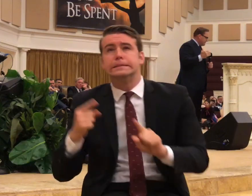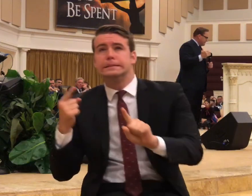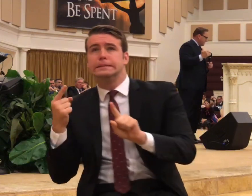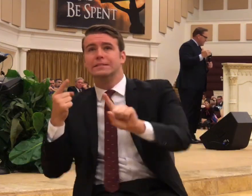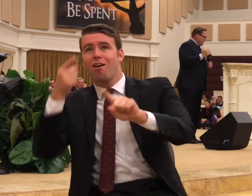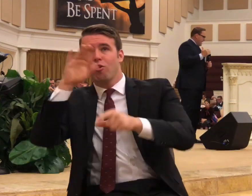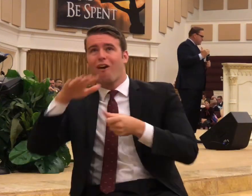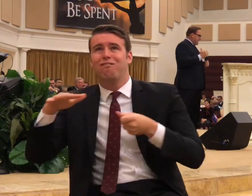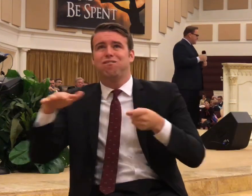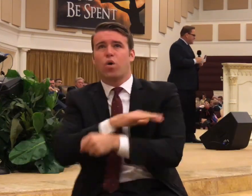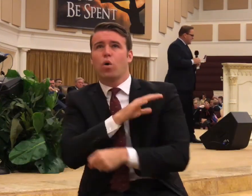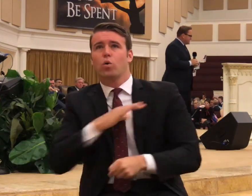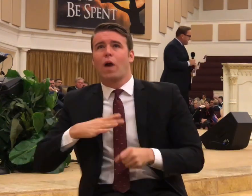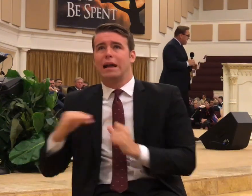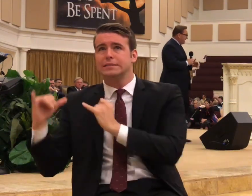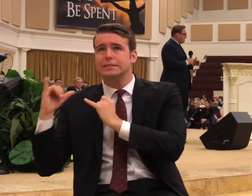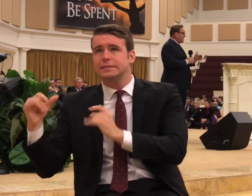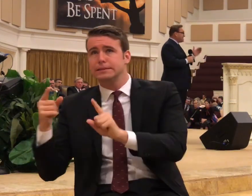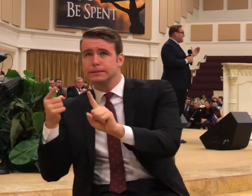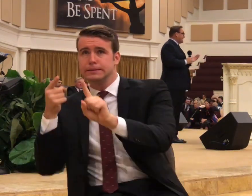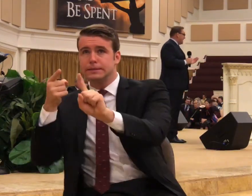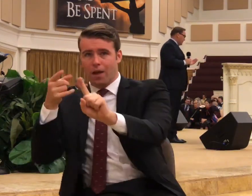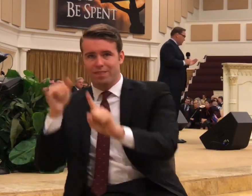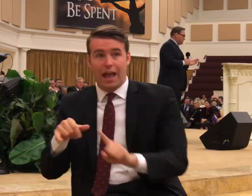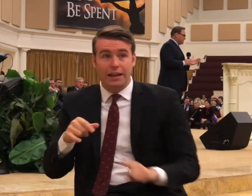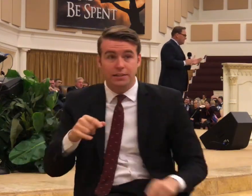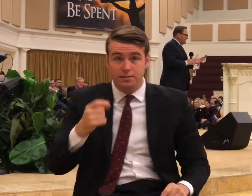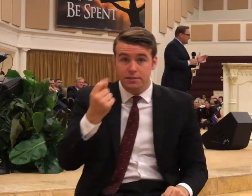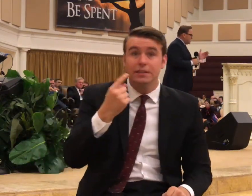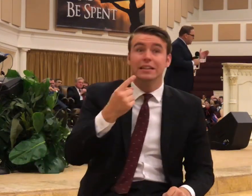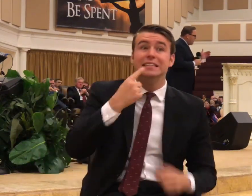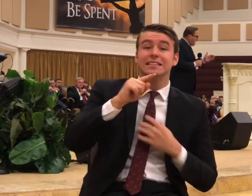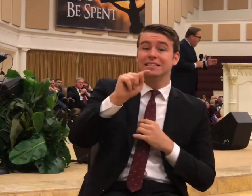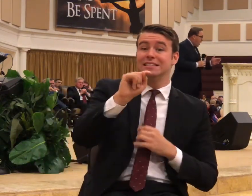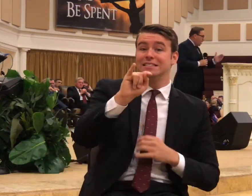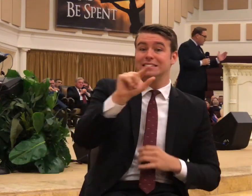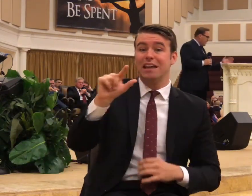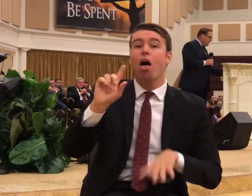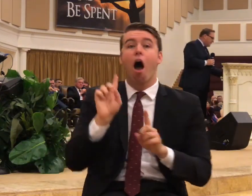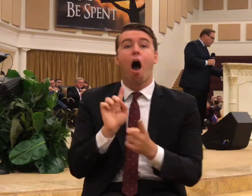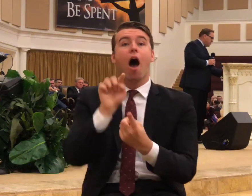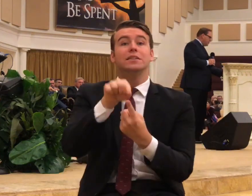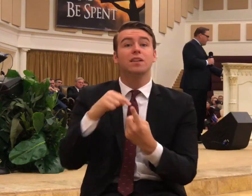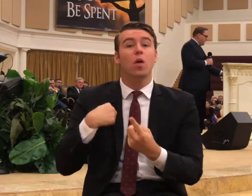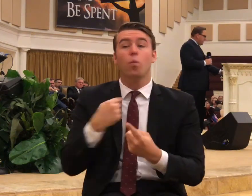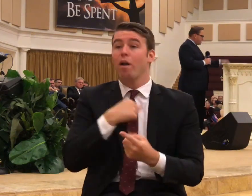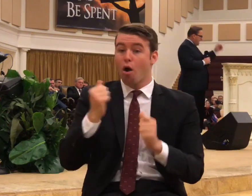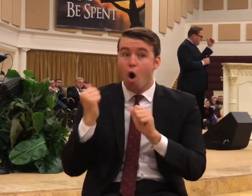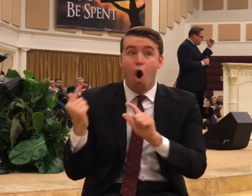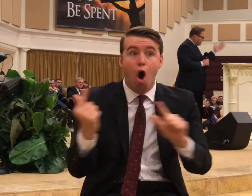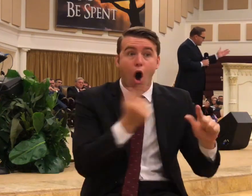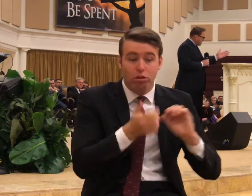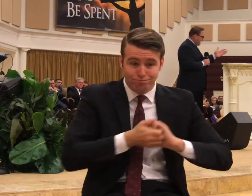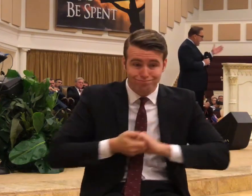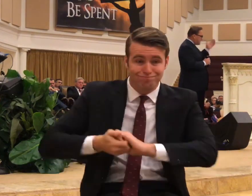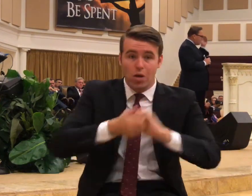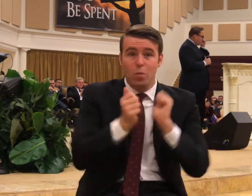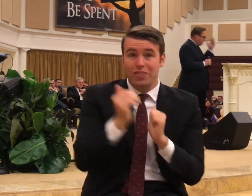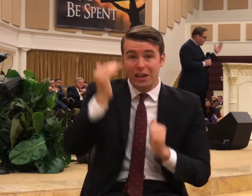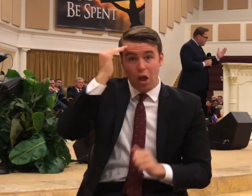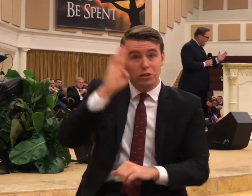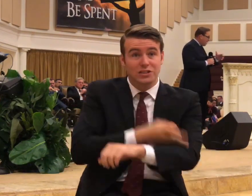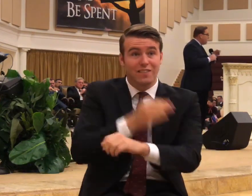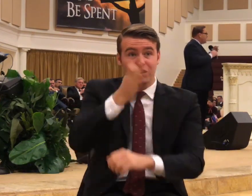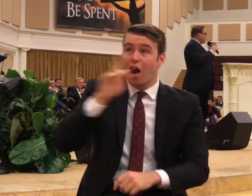Christ. Our text said till, everybody say till. Till we all come into the unity of faith, the knowledge of the Son of God,